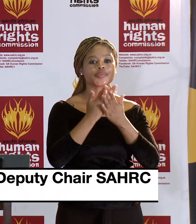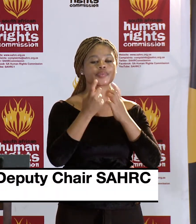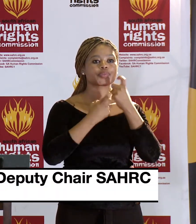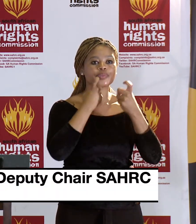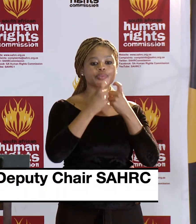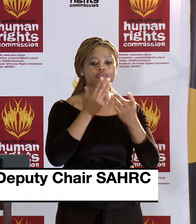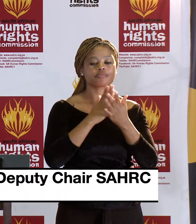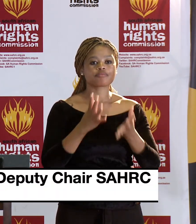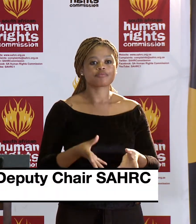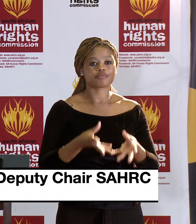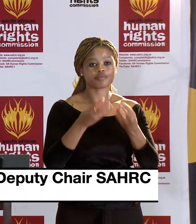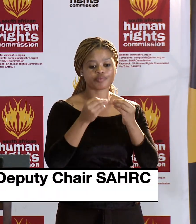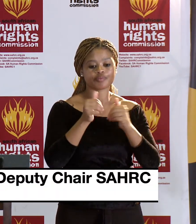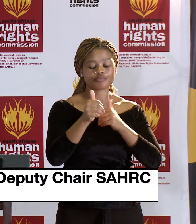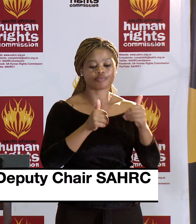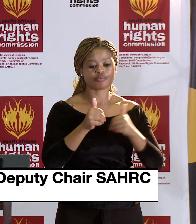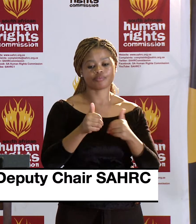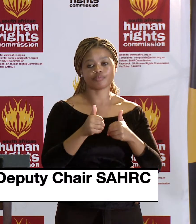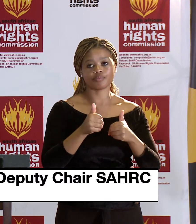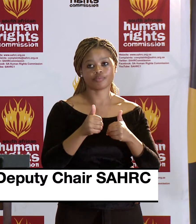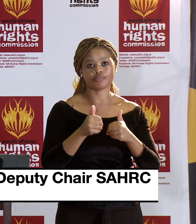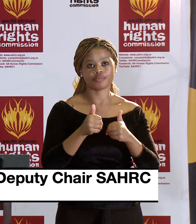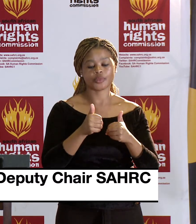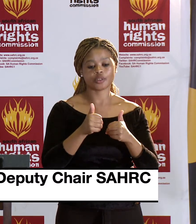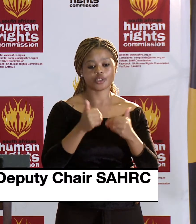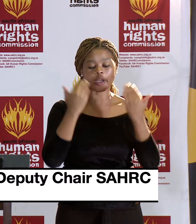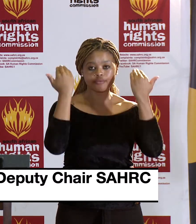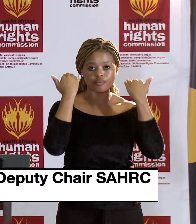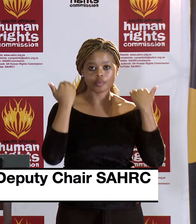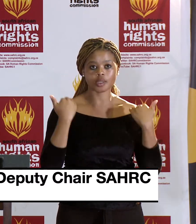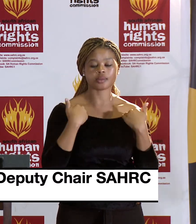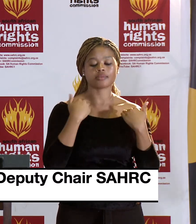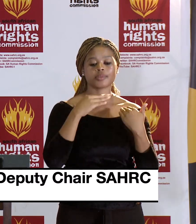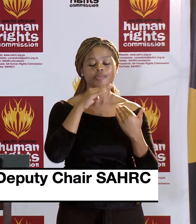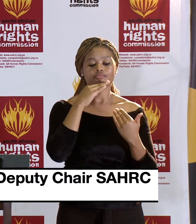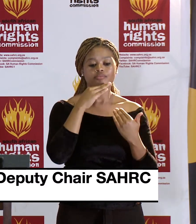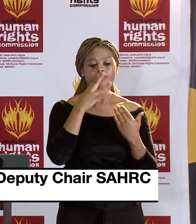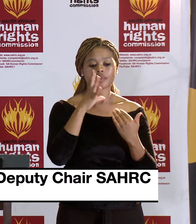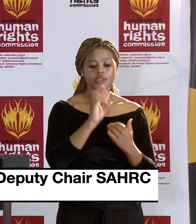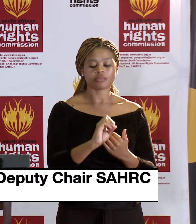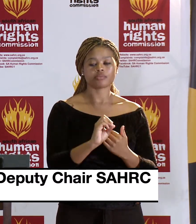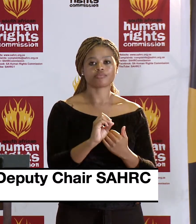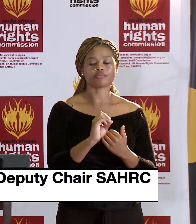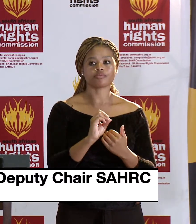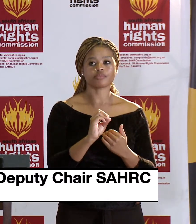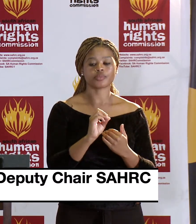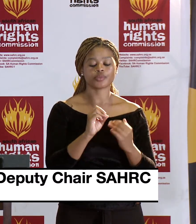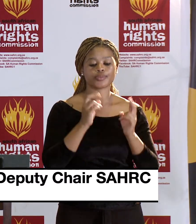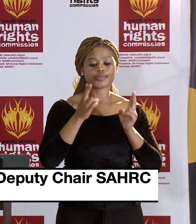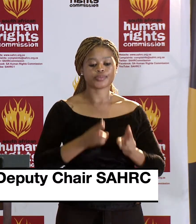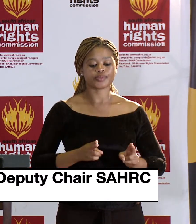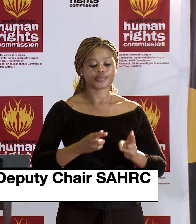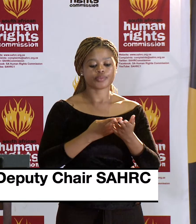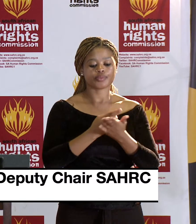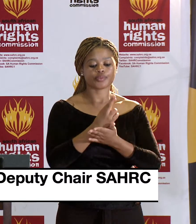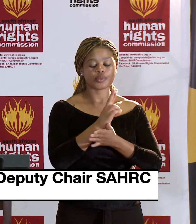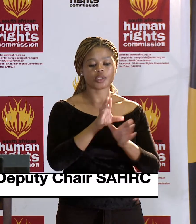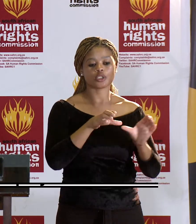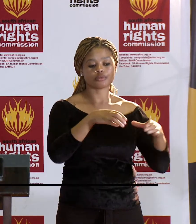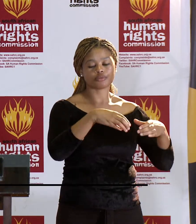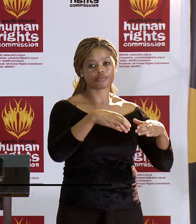and find administrative justice. It is bodies such as the Human Rights